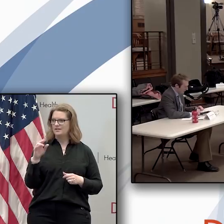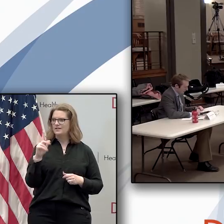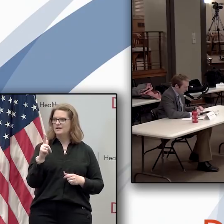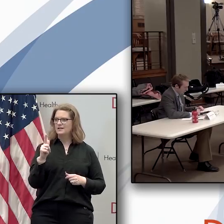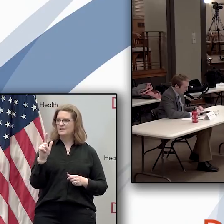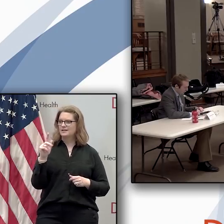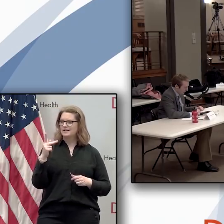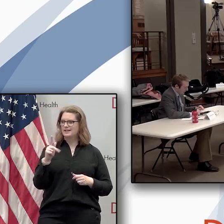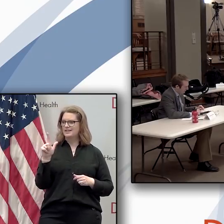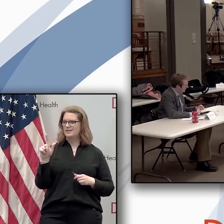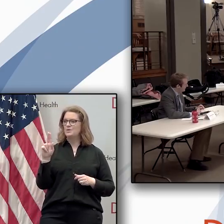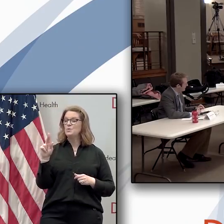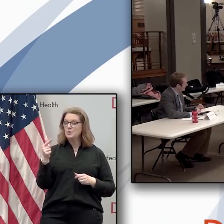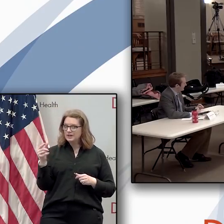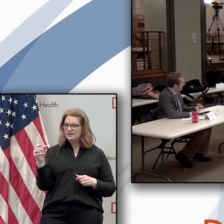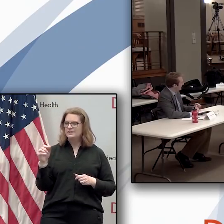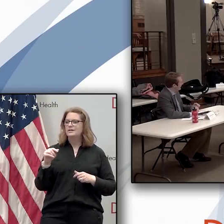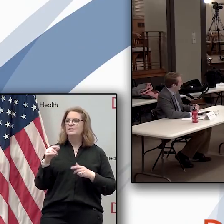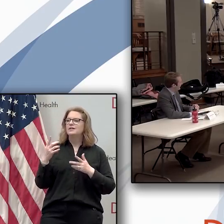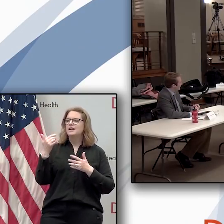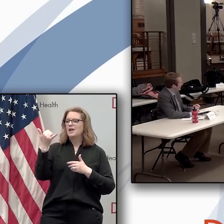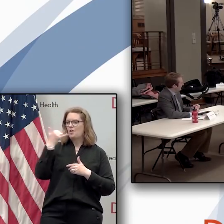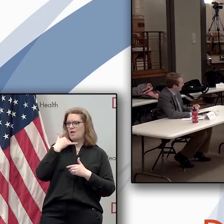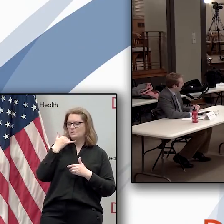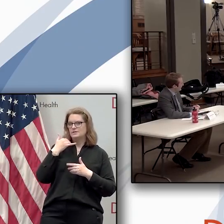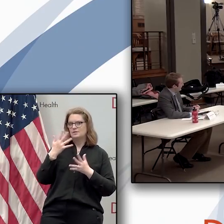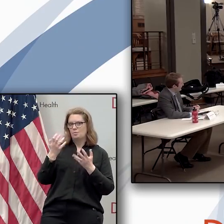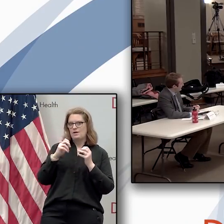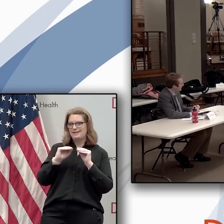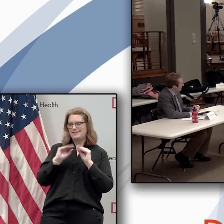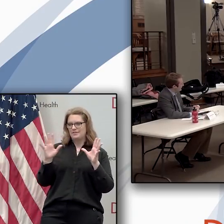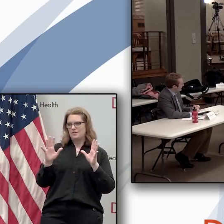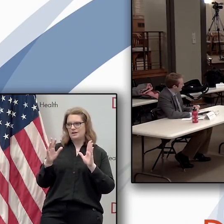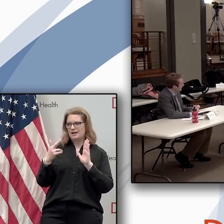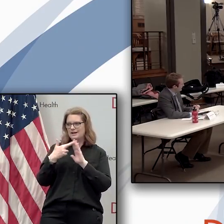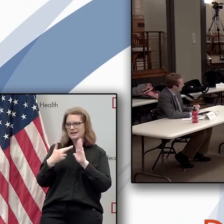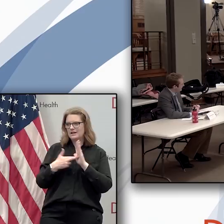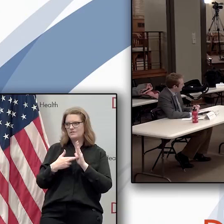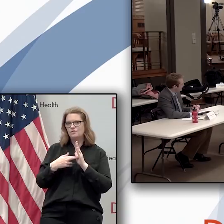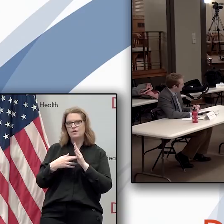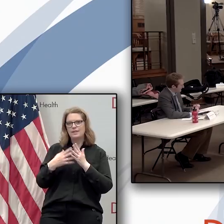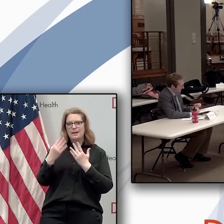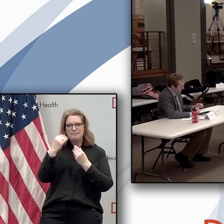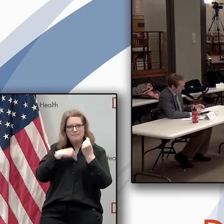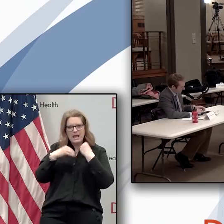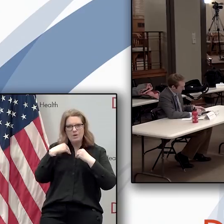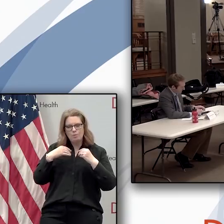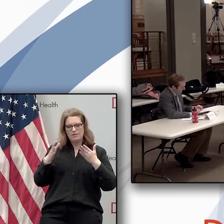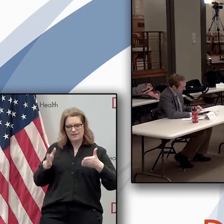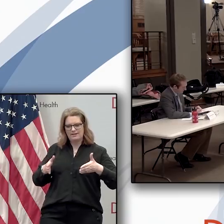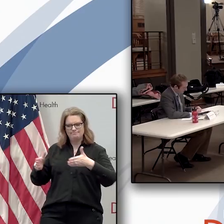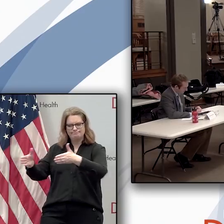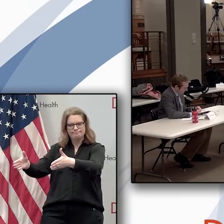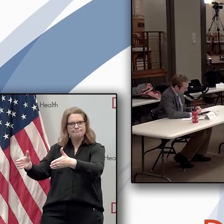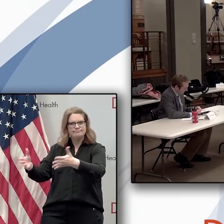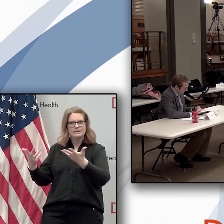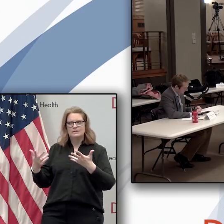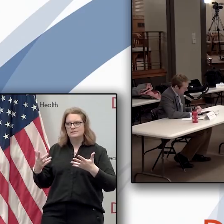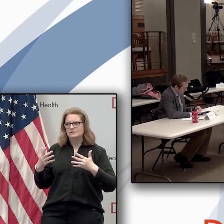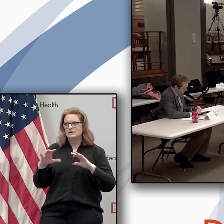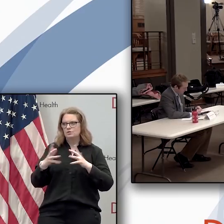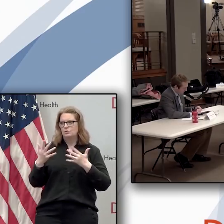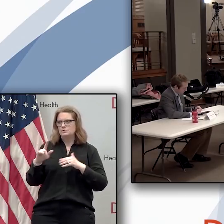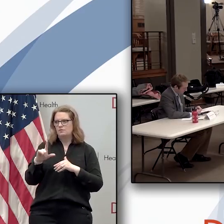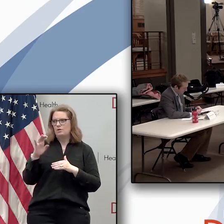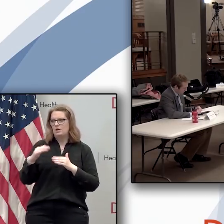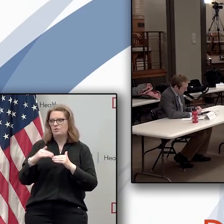Klug. Called us wanting clarification on guidelines for banquet halls now opening to groups of 100